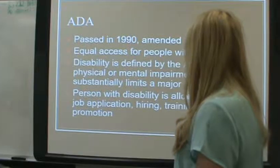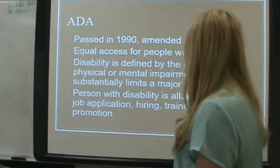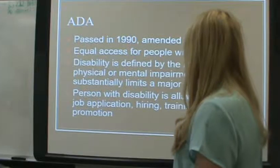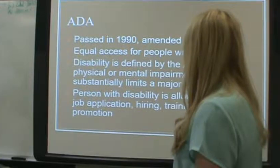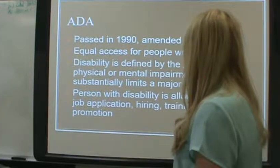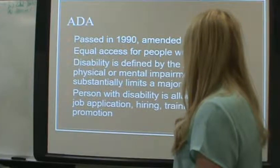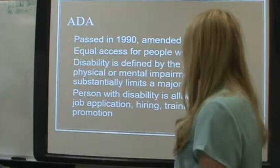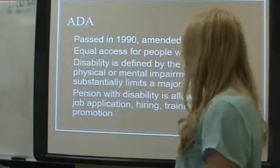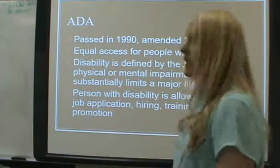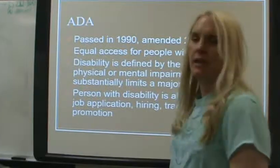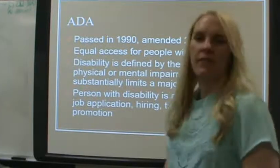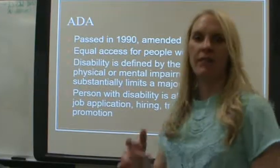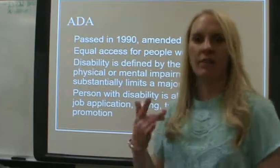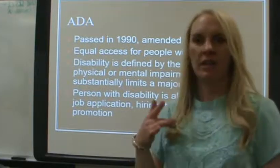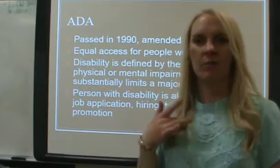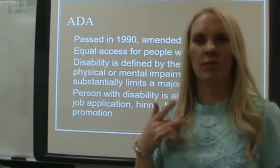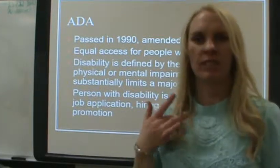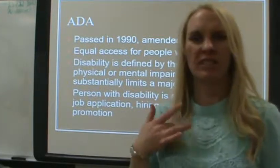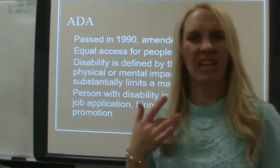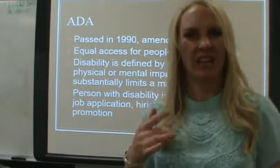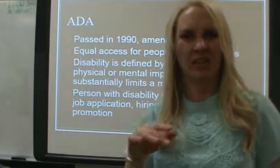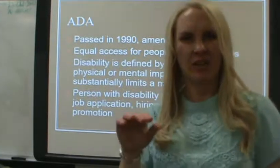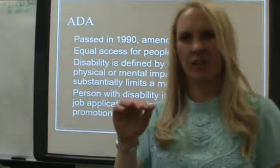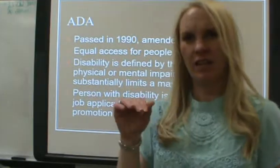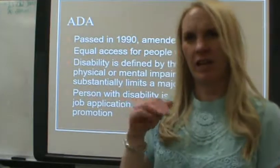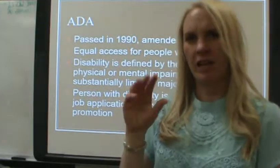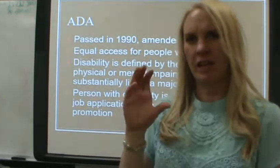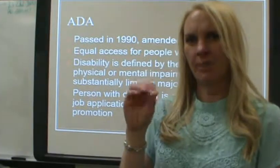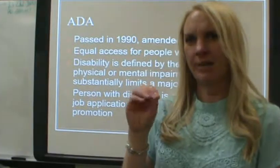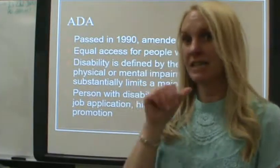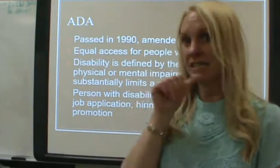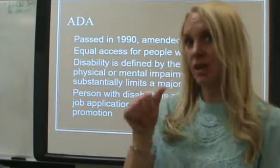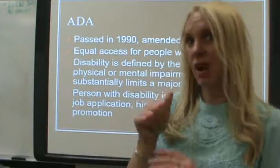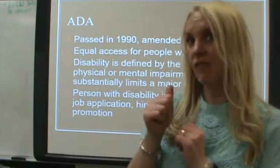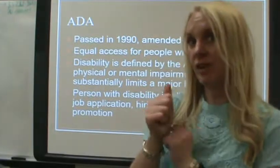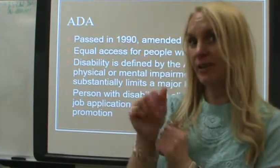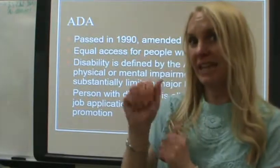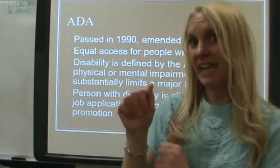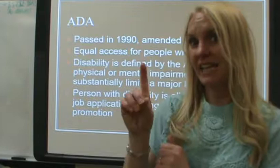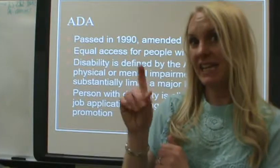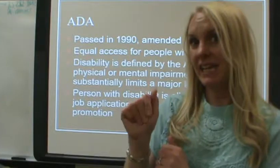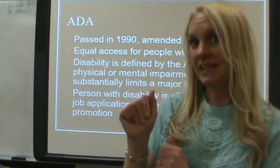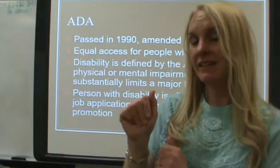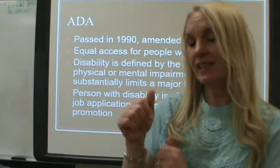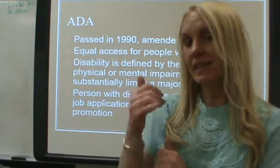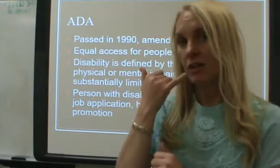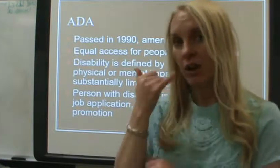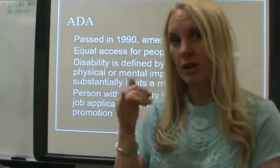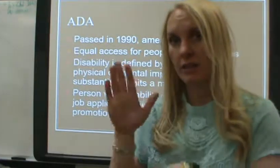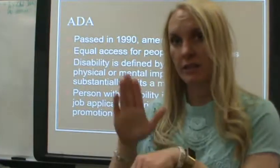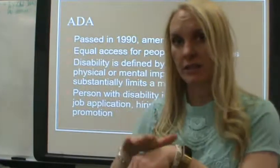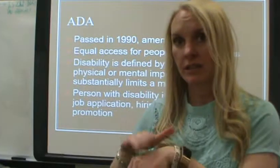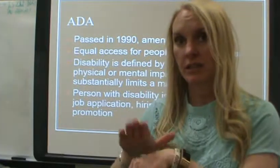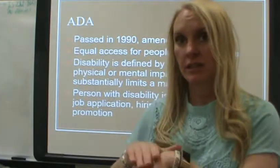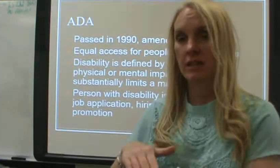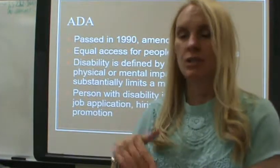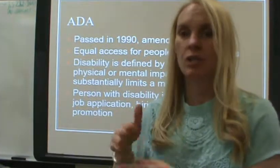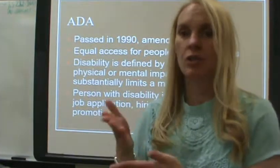Yep. If ever anyone feels like the company is not following ADA, they can call and